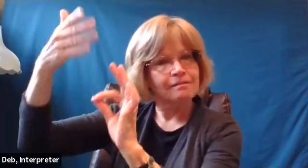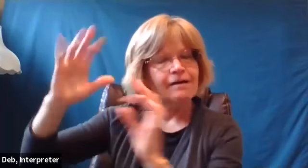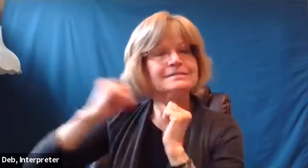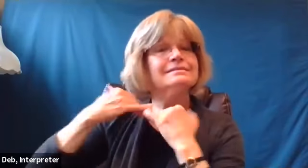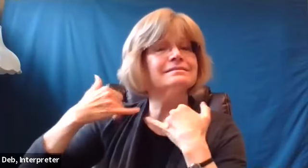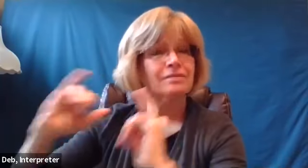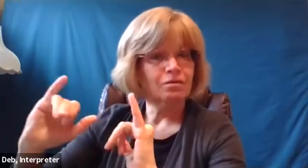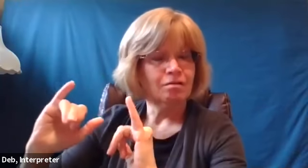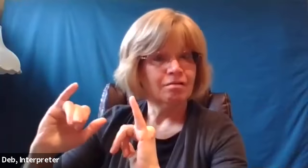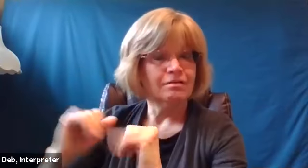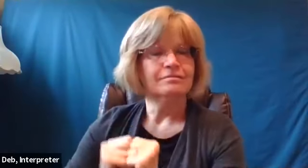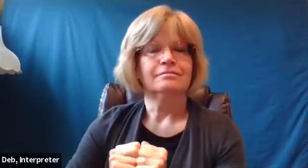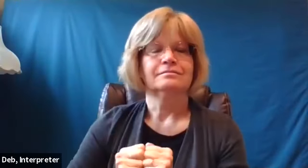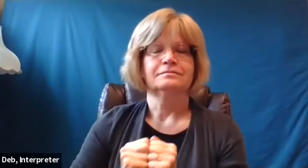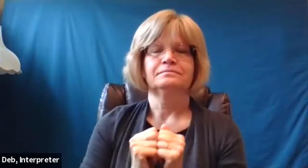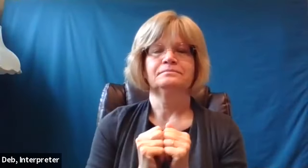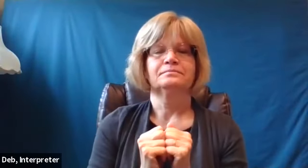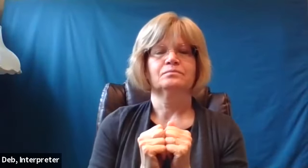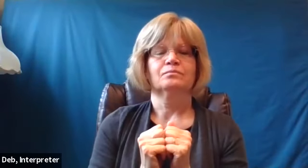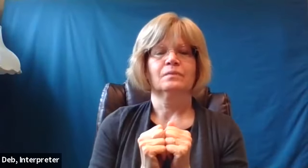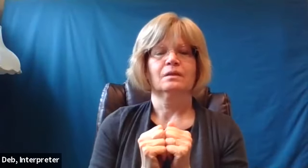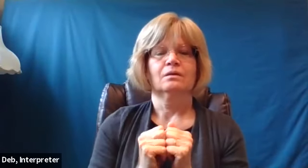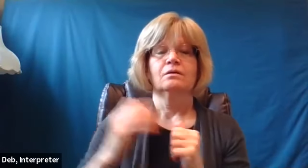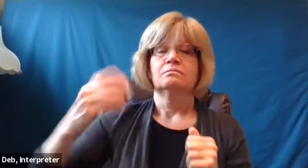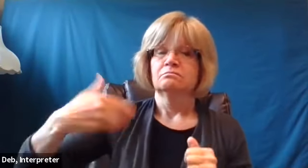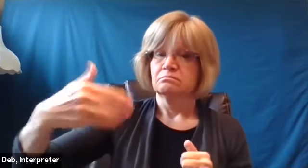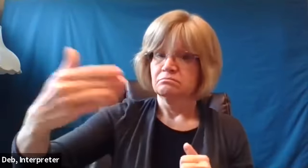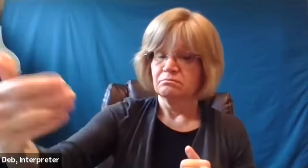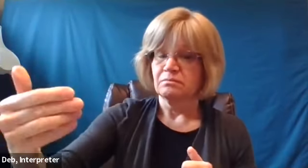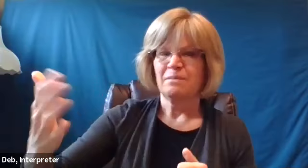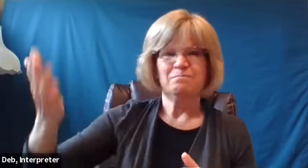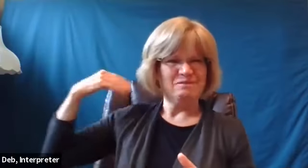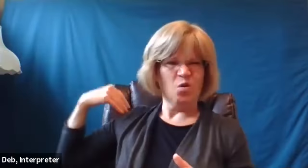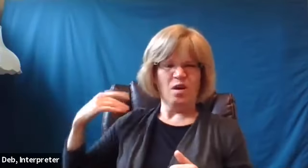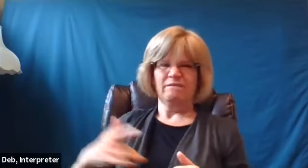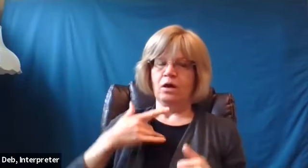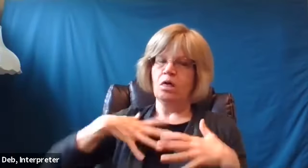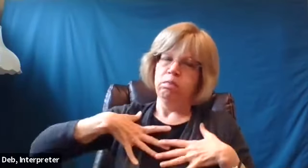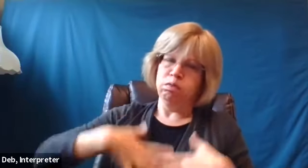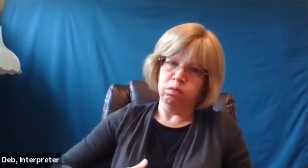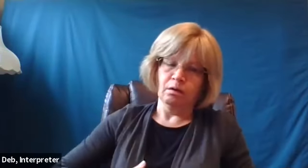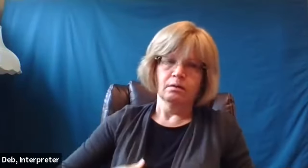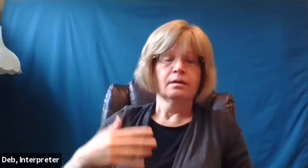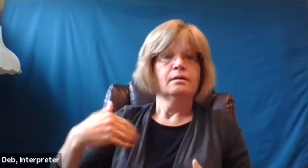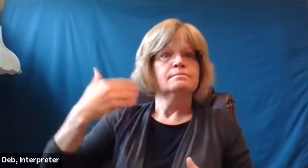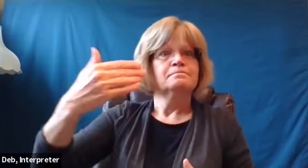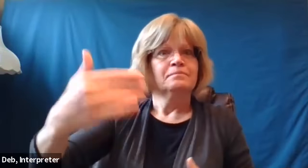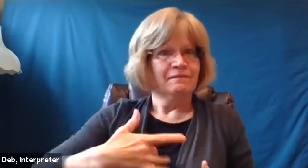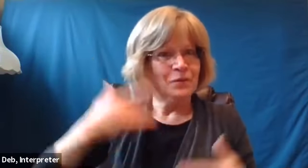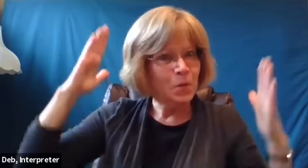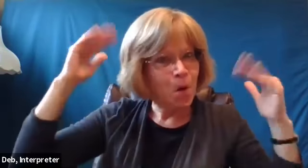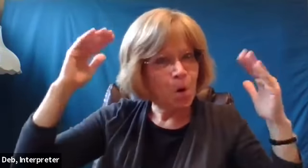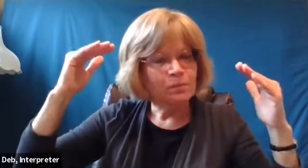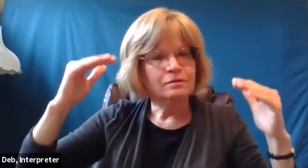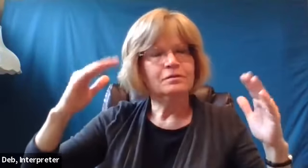As each week passes, I have moved from feeling completely discouraged to feeling hope. Hope that our